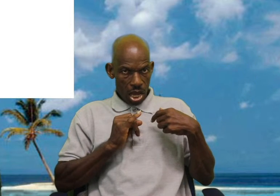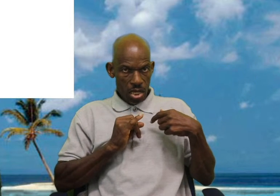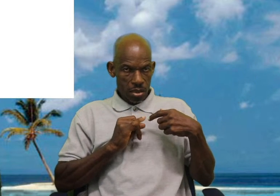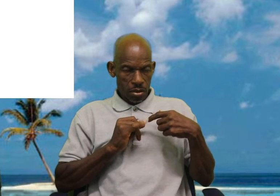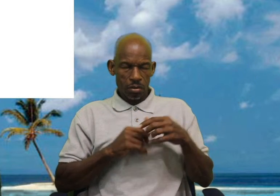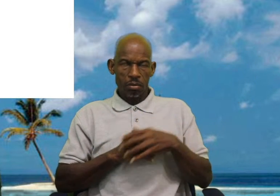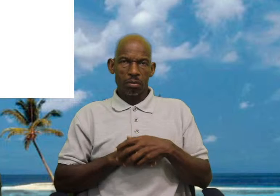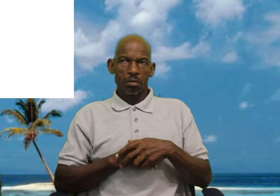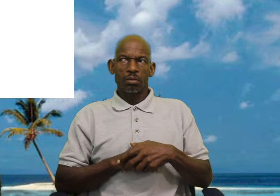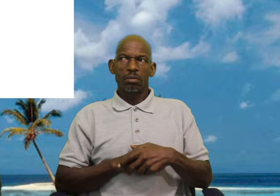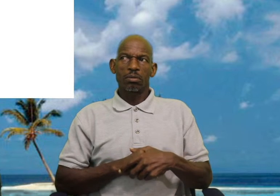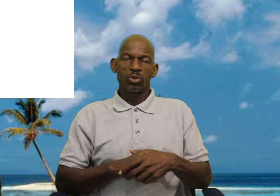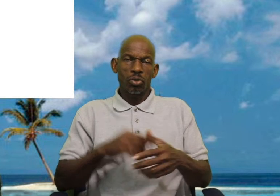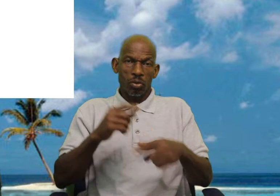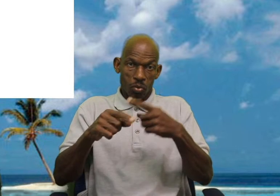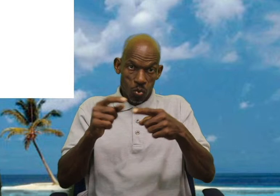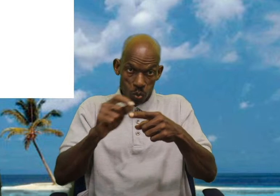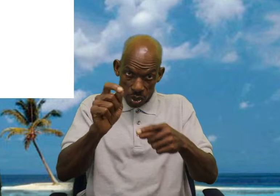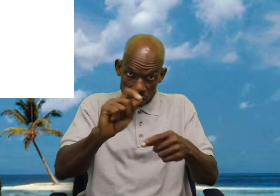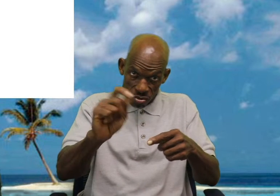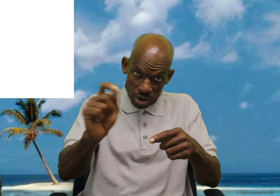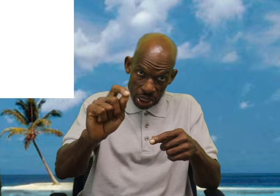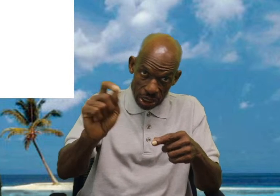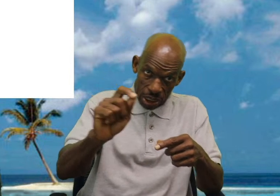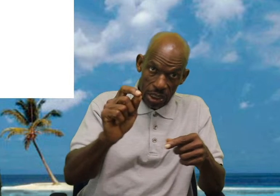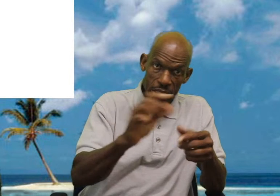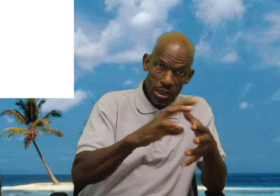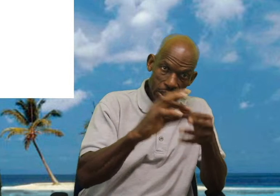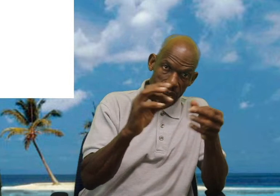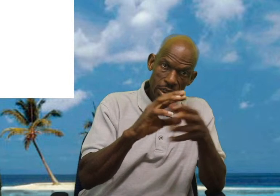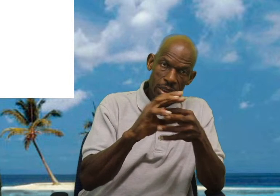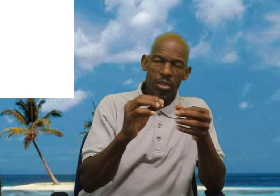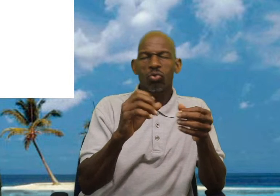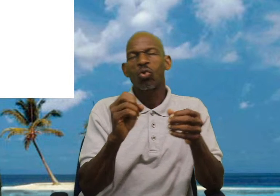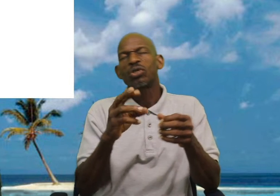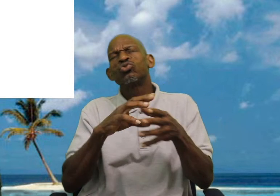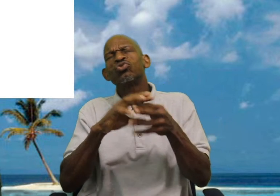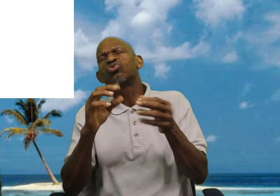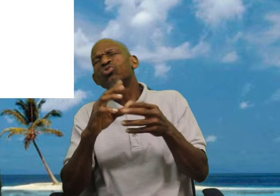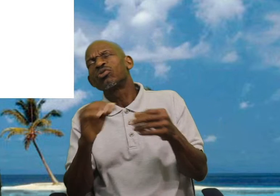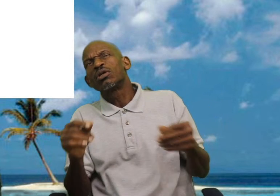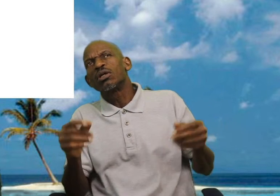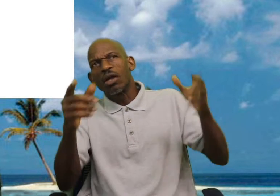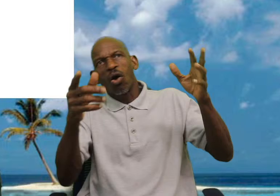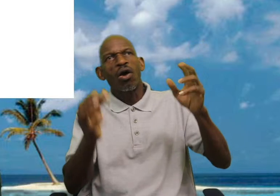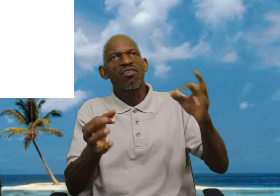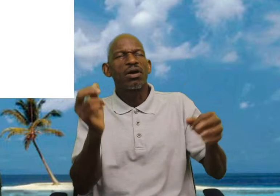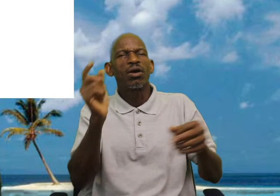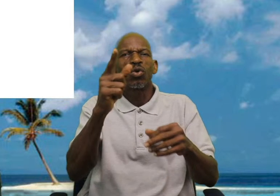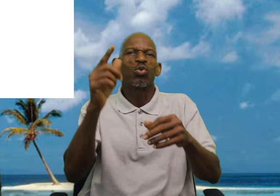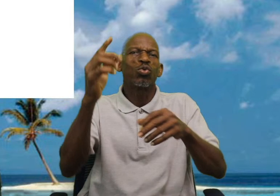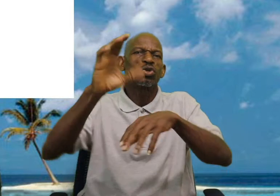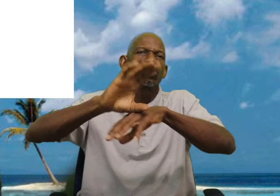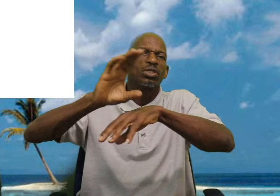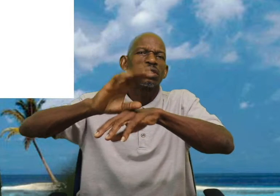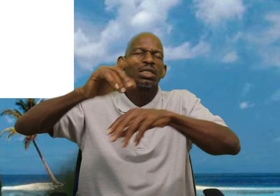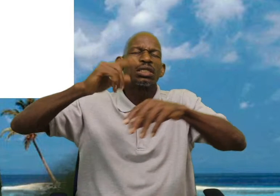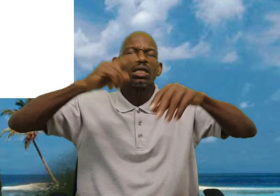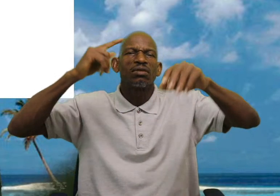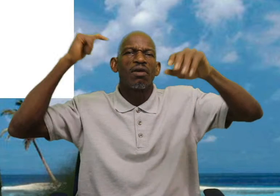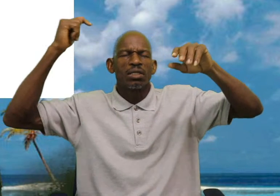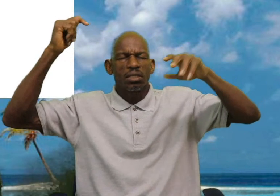I, when you're talking about yourself, say like you are writing a story, you will say, okay, my